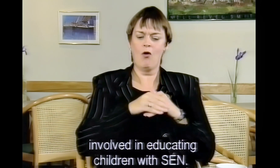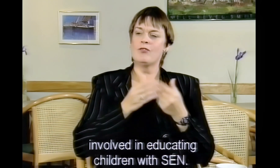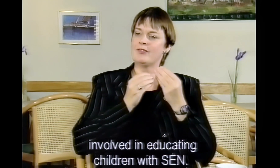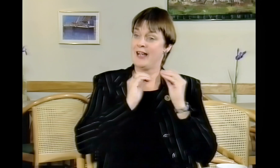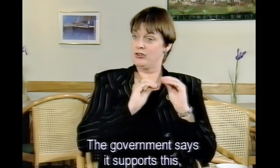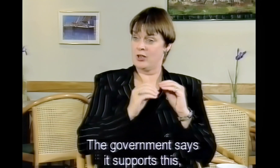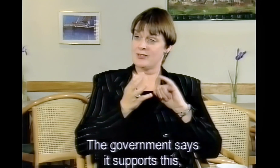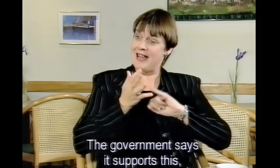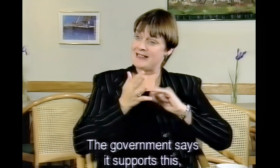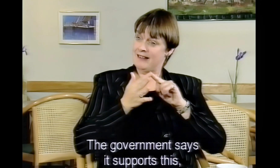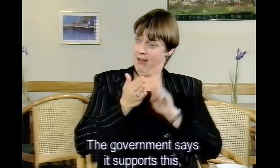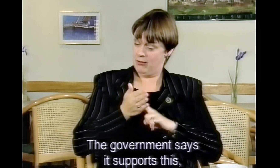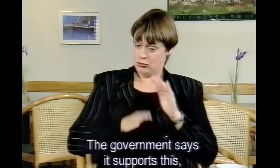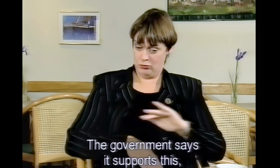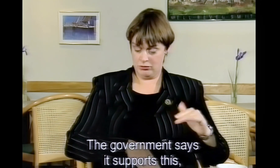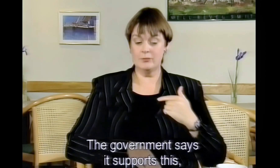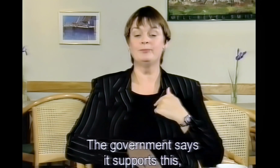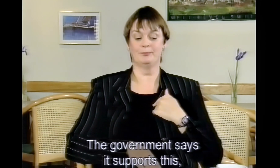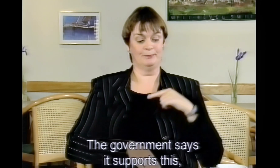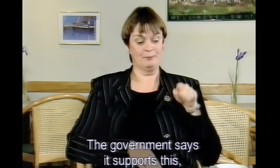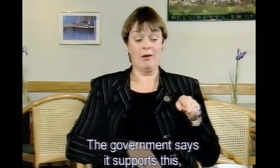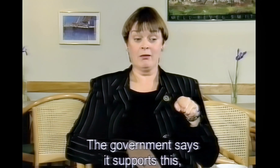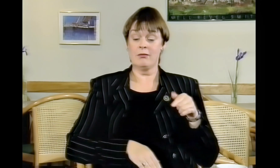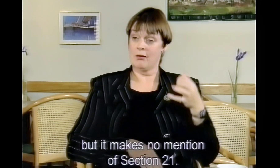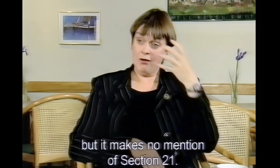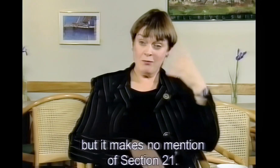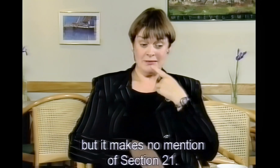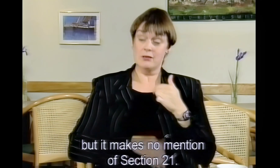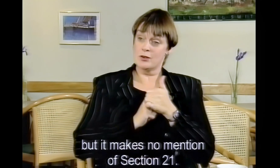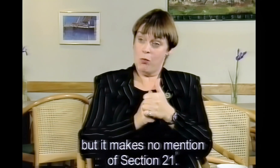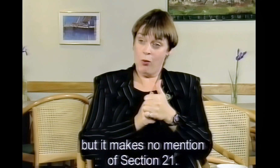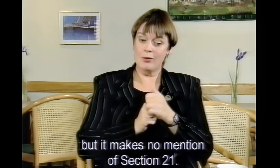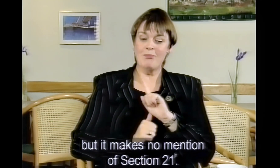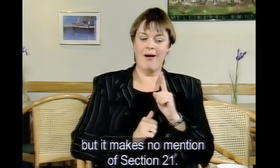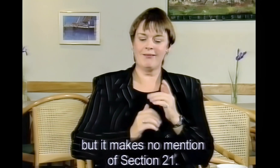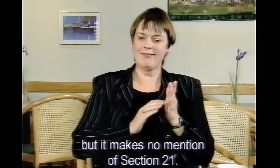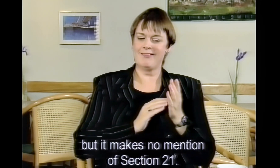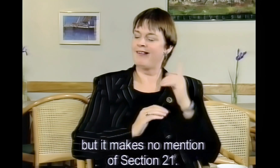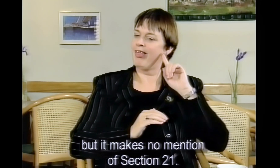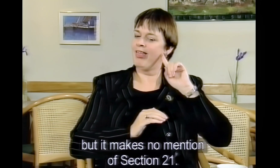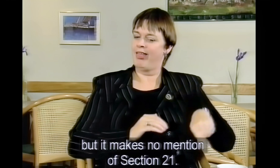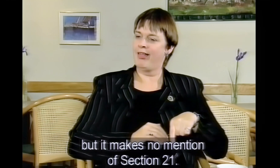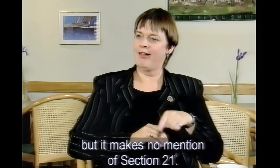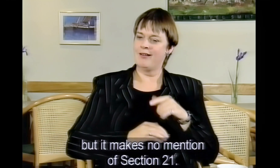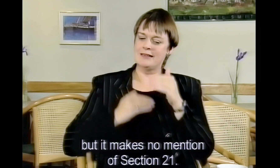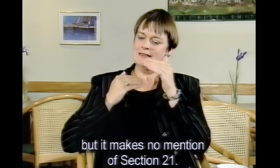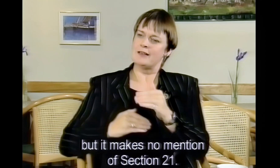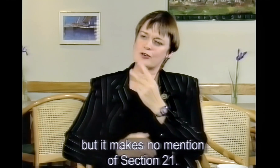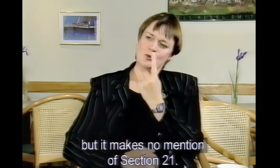SEN. The government says it supports this, but makes no mention of Section 21.